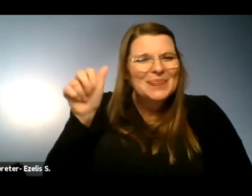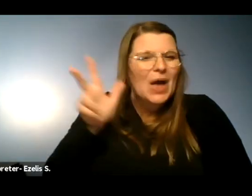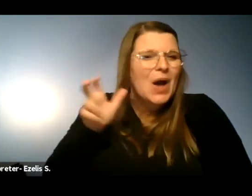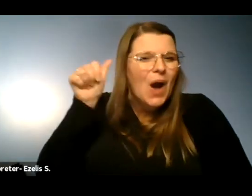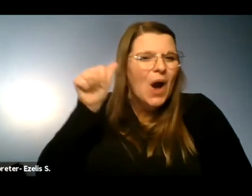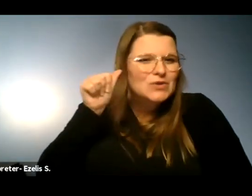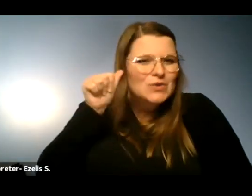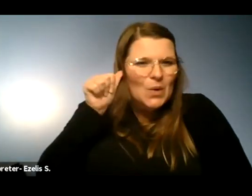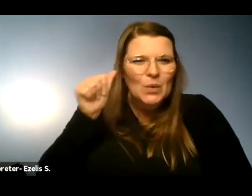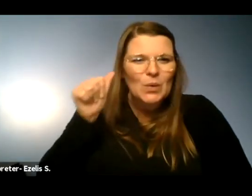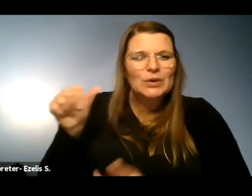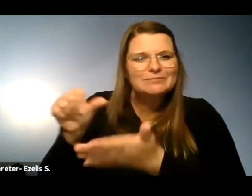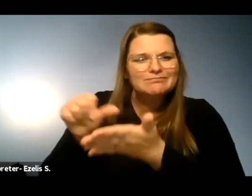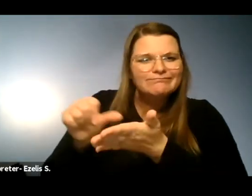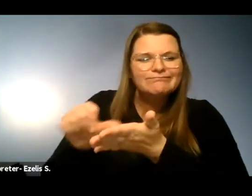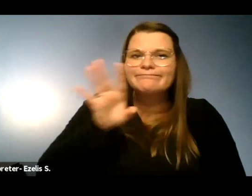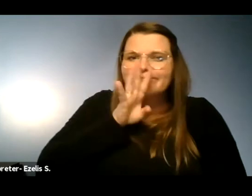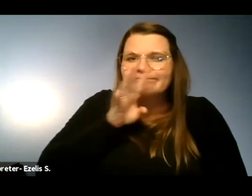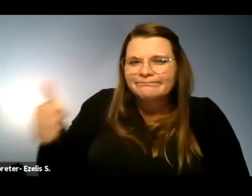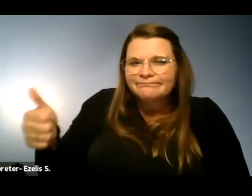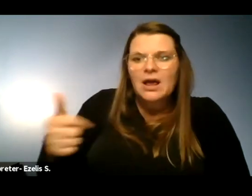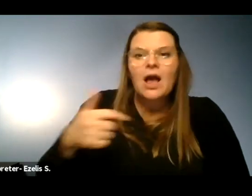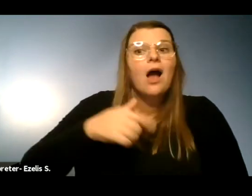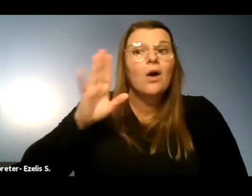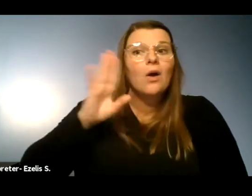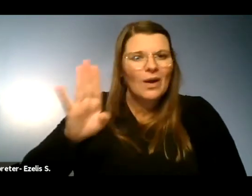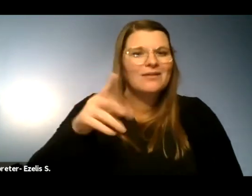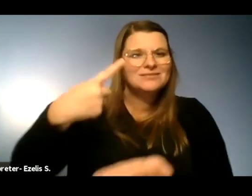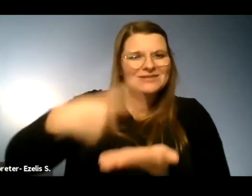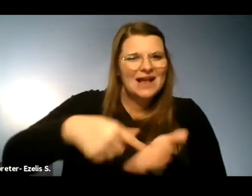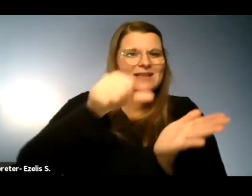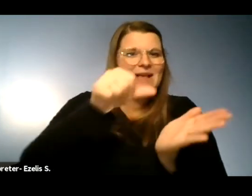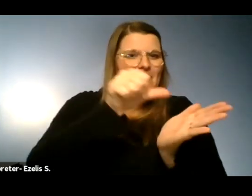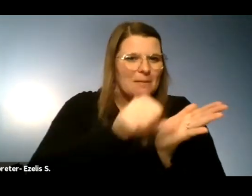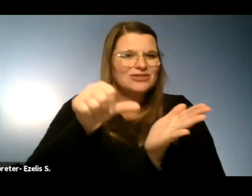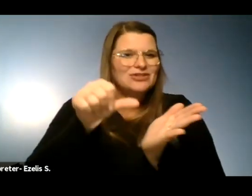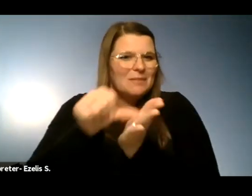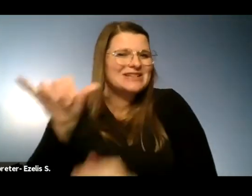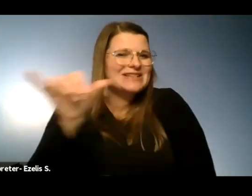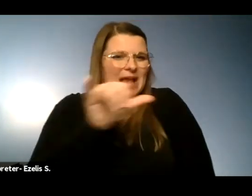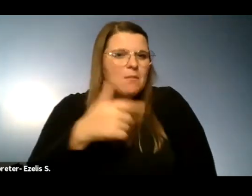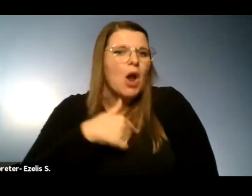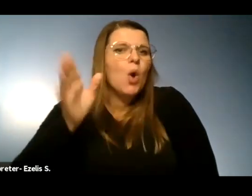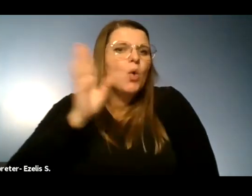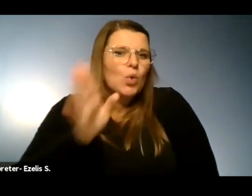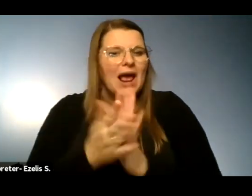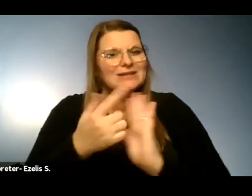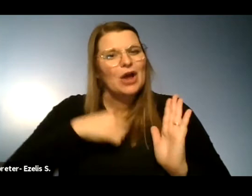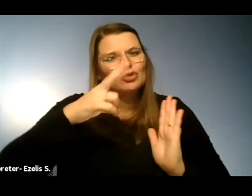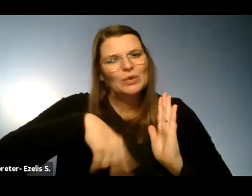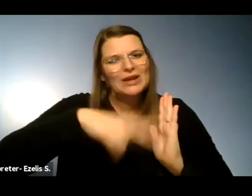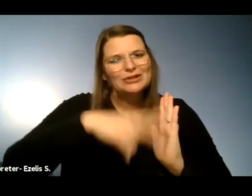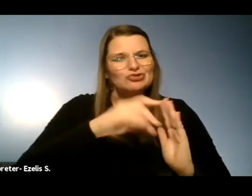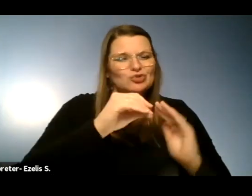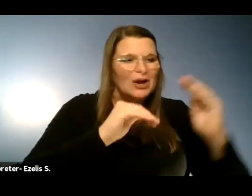each page. And then what I'll do is I'll discuss the page just as I would if I were reading to a